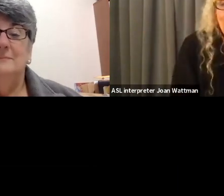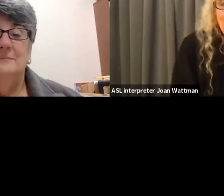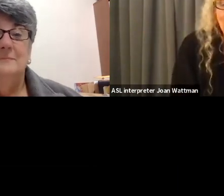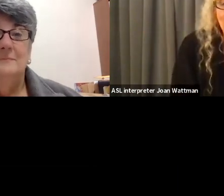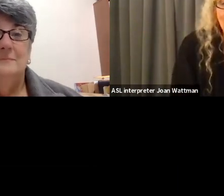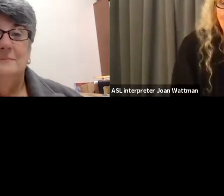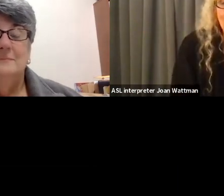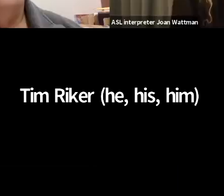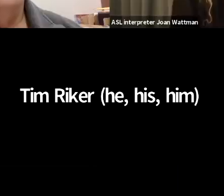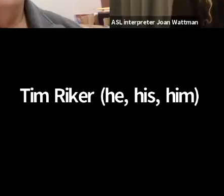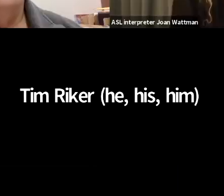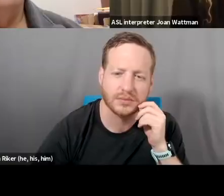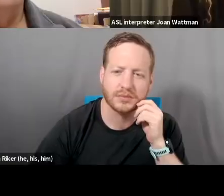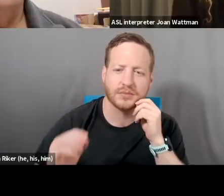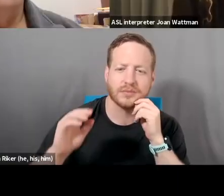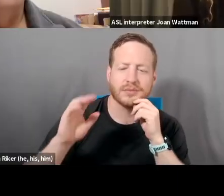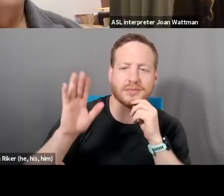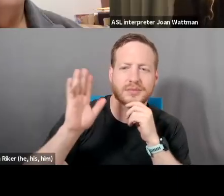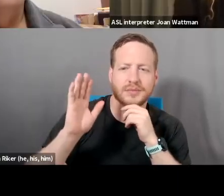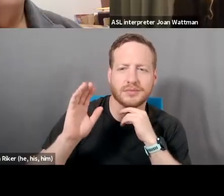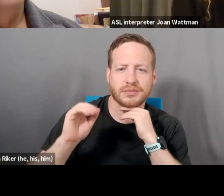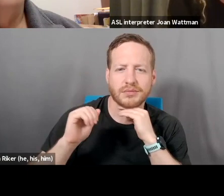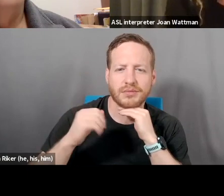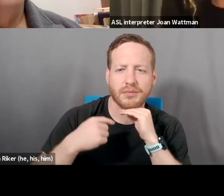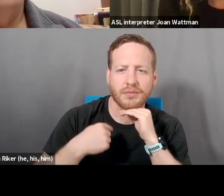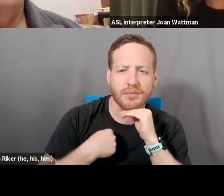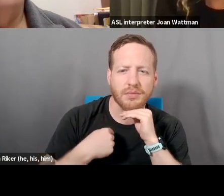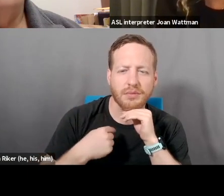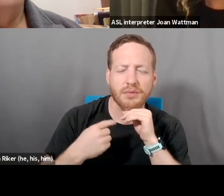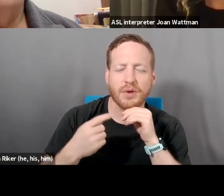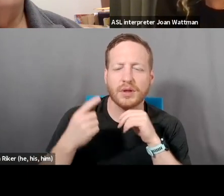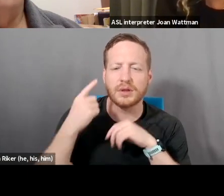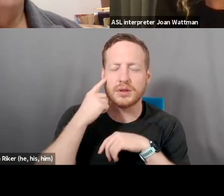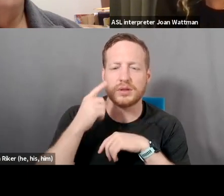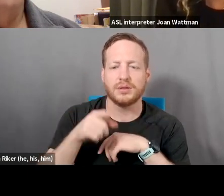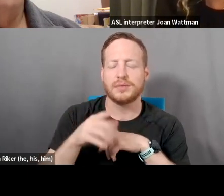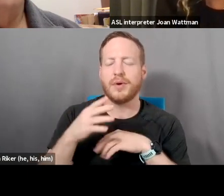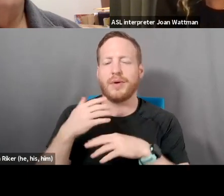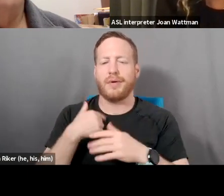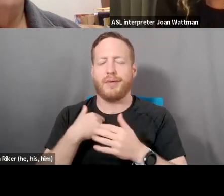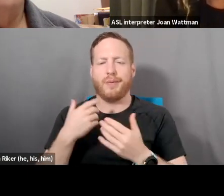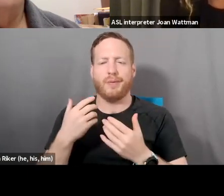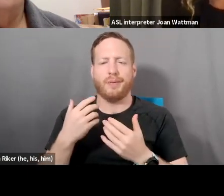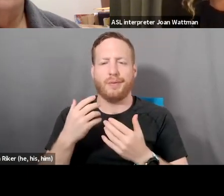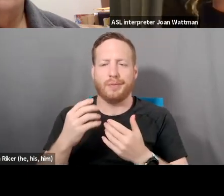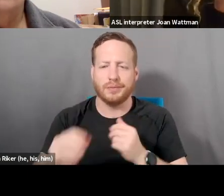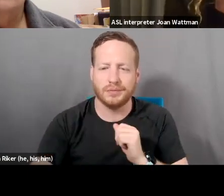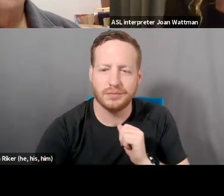Tim saying, I'm